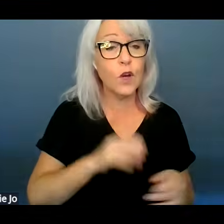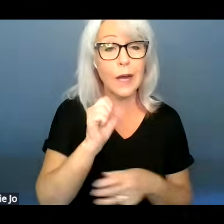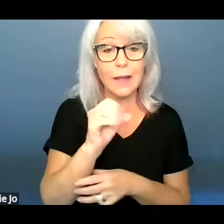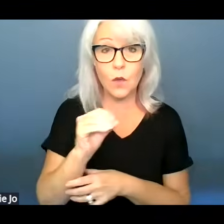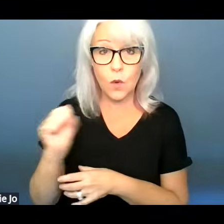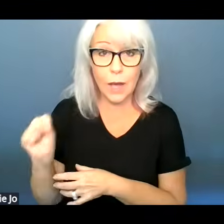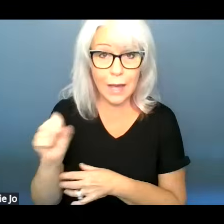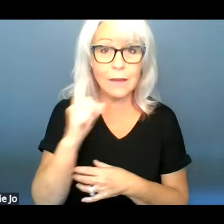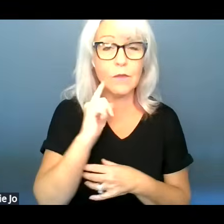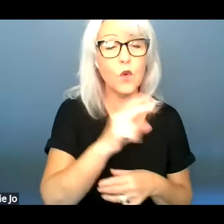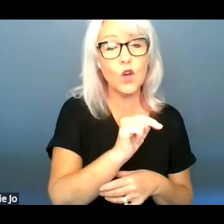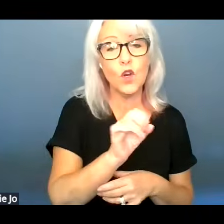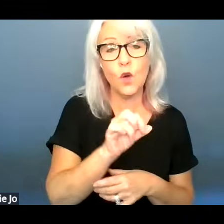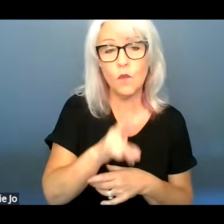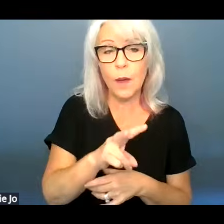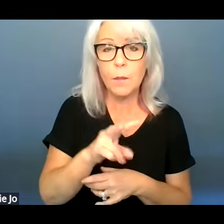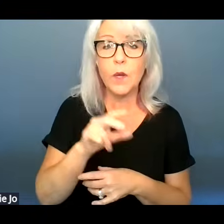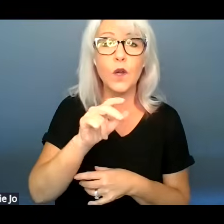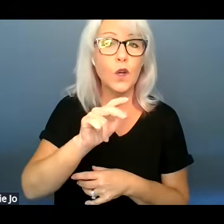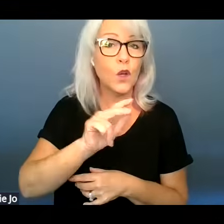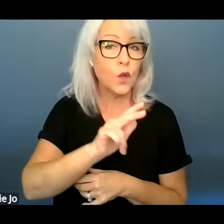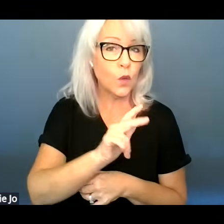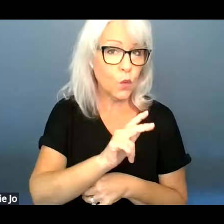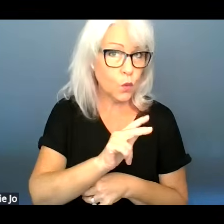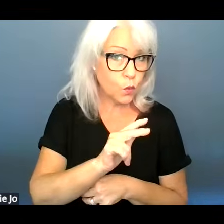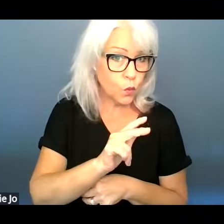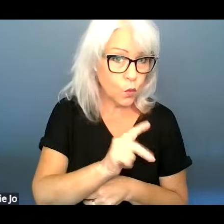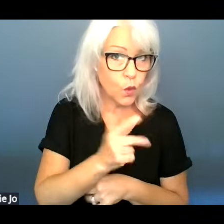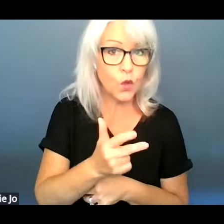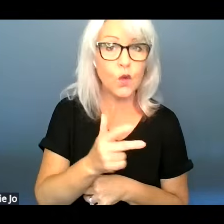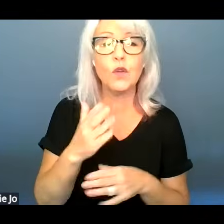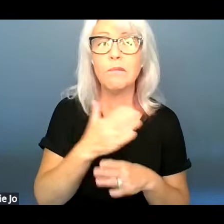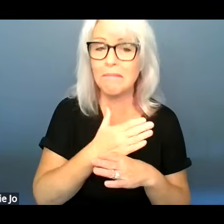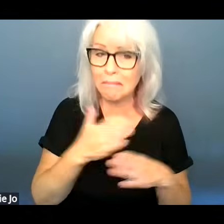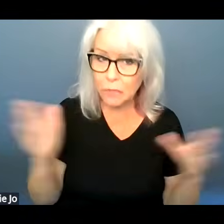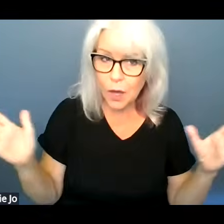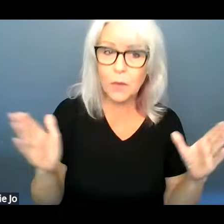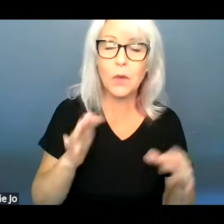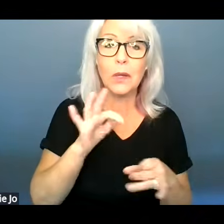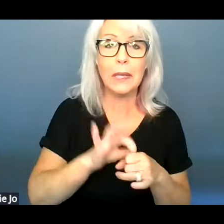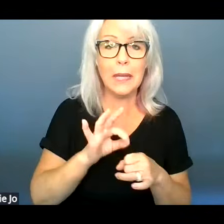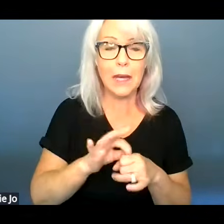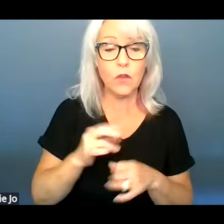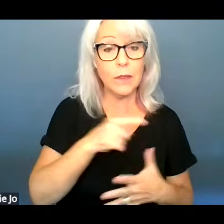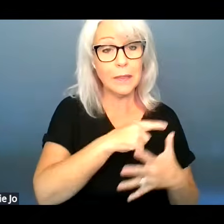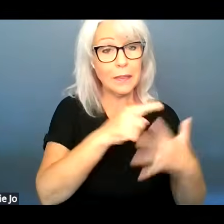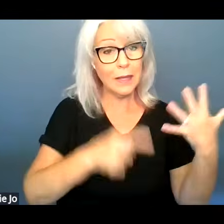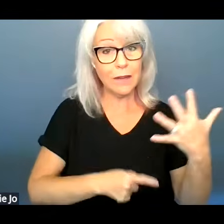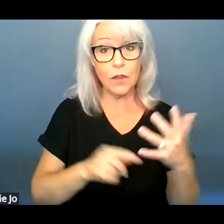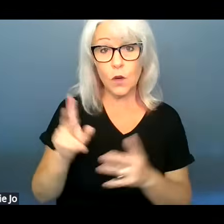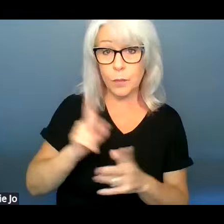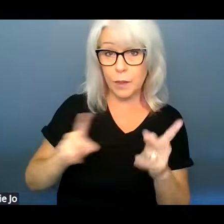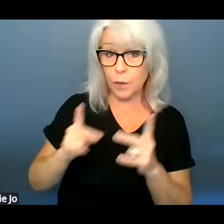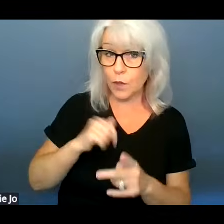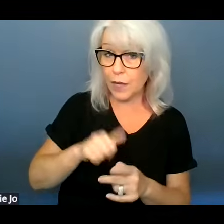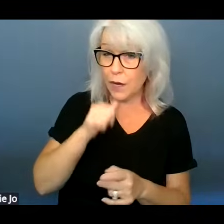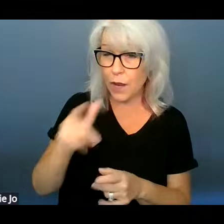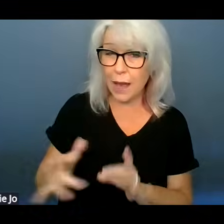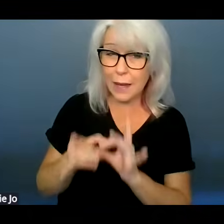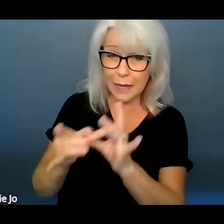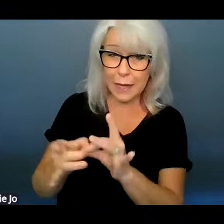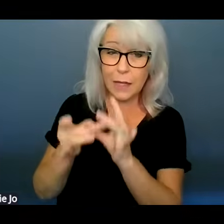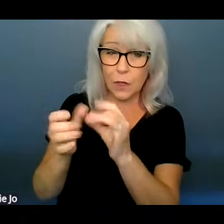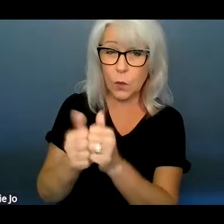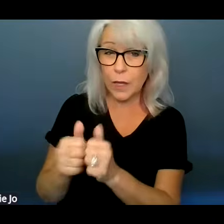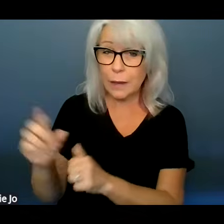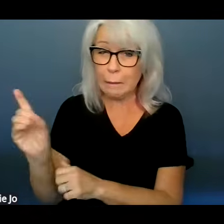2026 general election. Director Brader. Thank you, Chair Housecamp. So these are candidates that are running without party affiliation. So their deadline